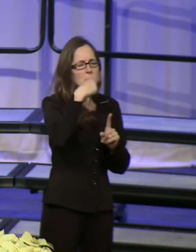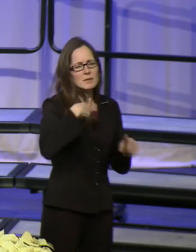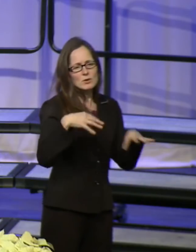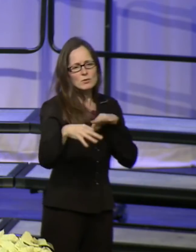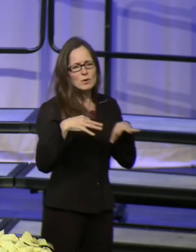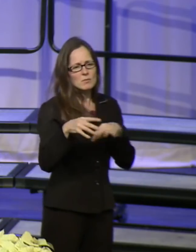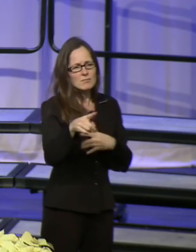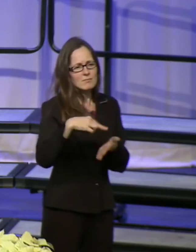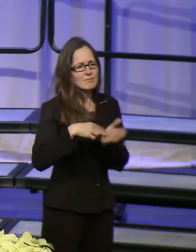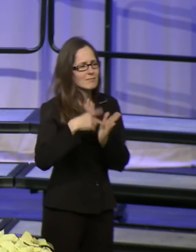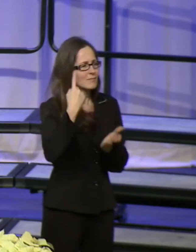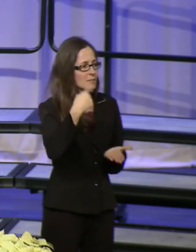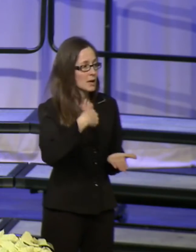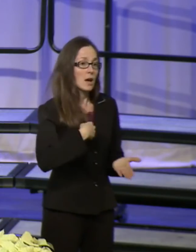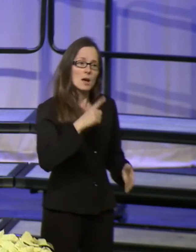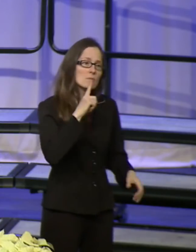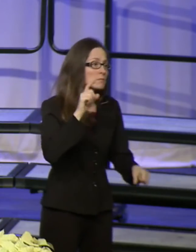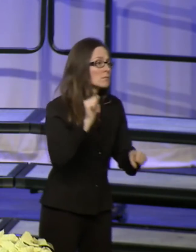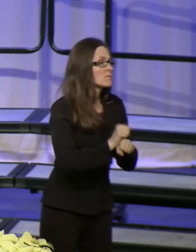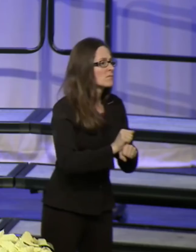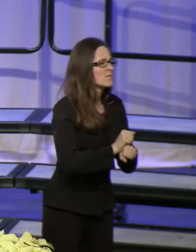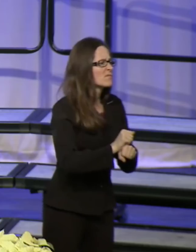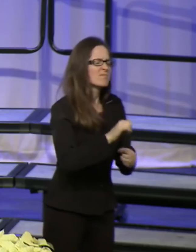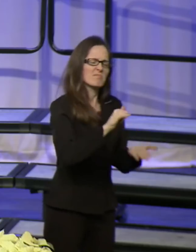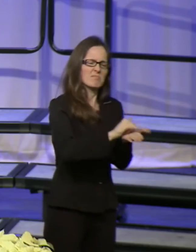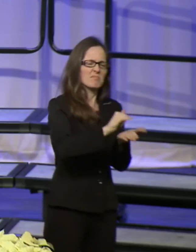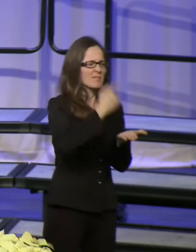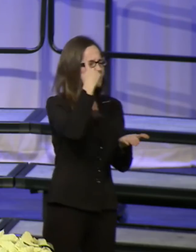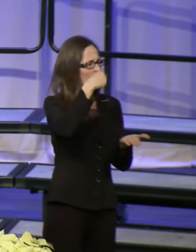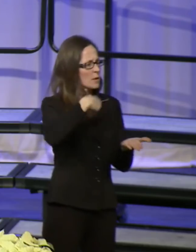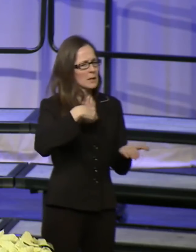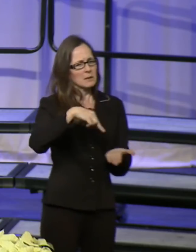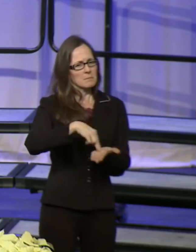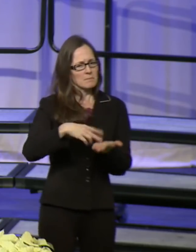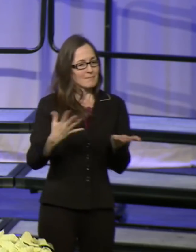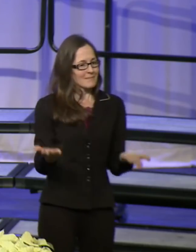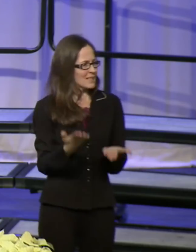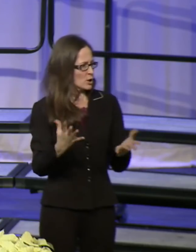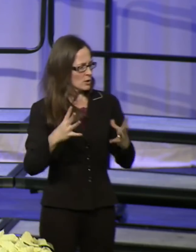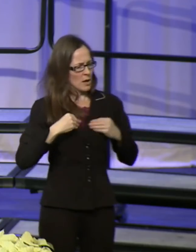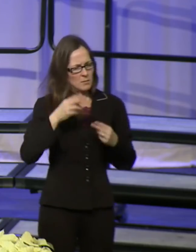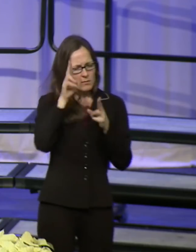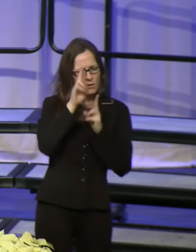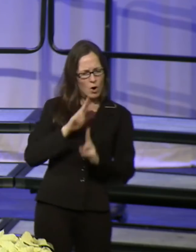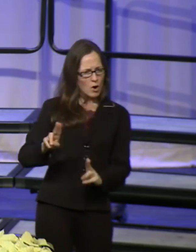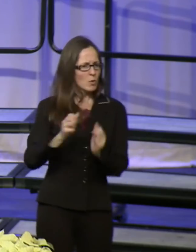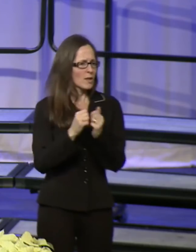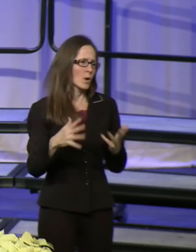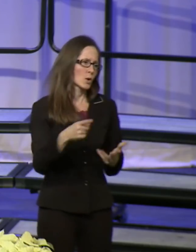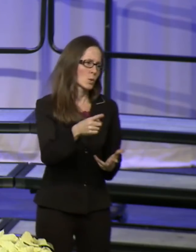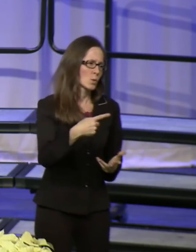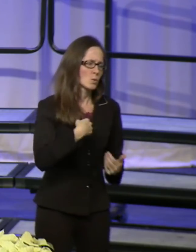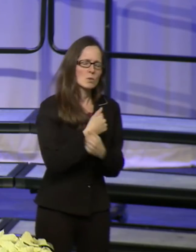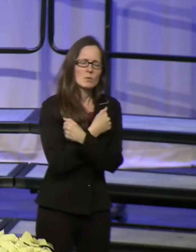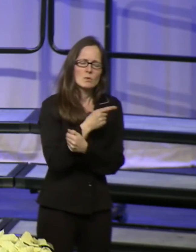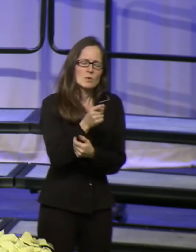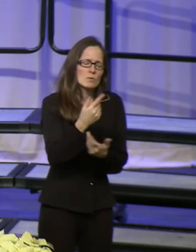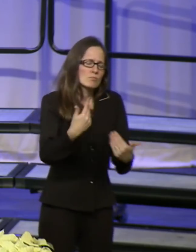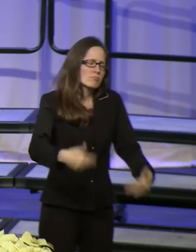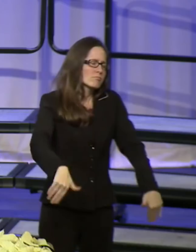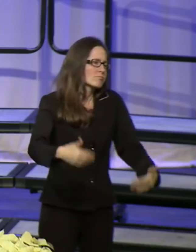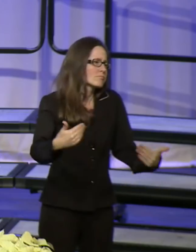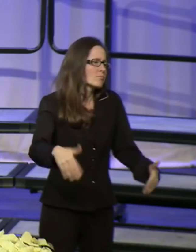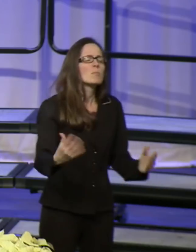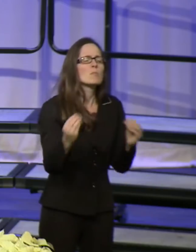not standing right here, right now, if it were not for you. I love you, more than you know. Thank you all so much